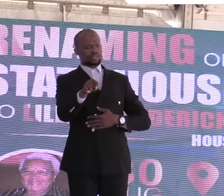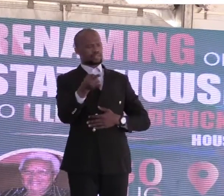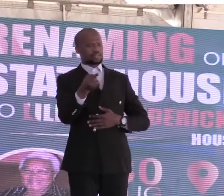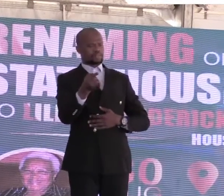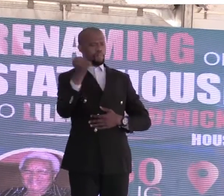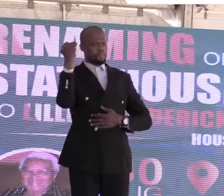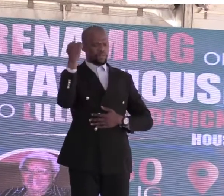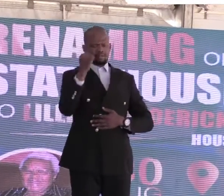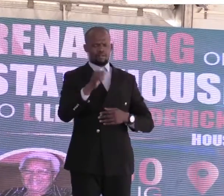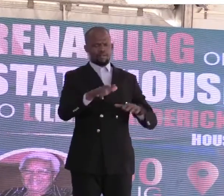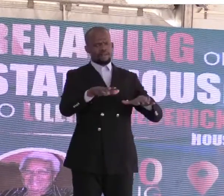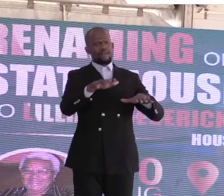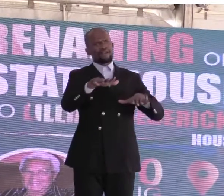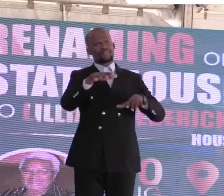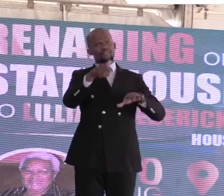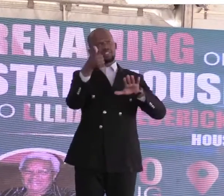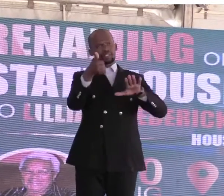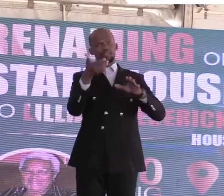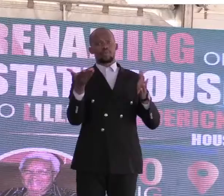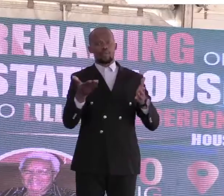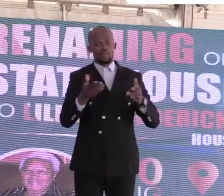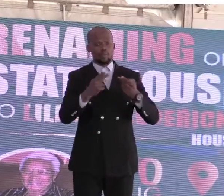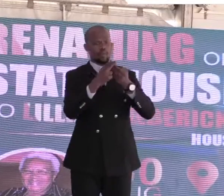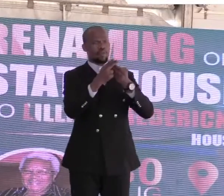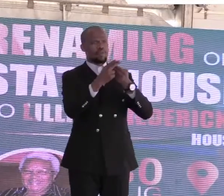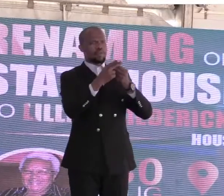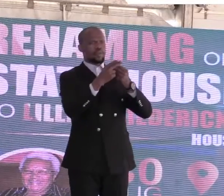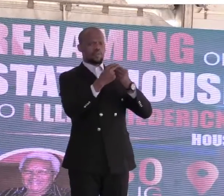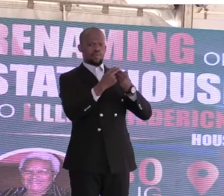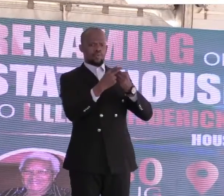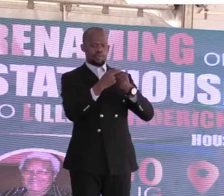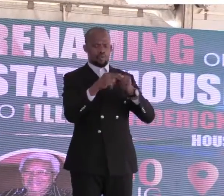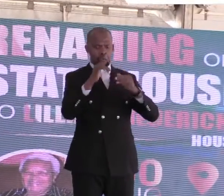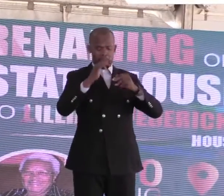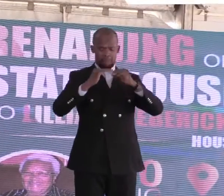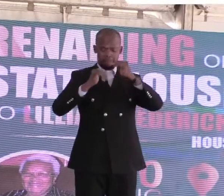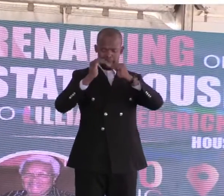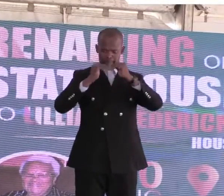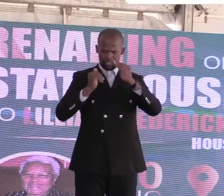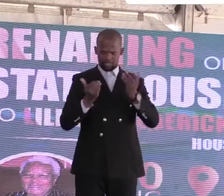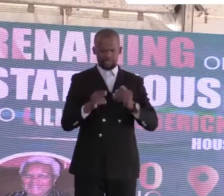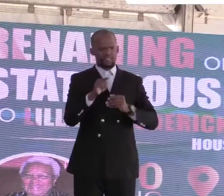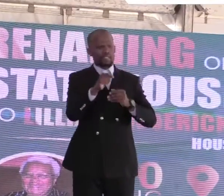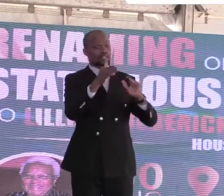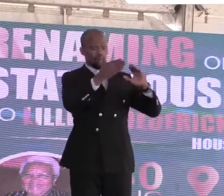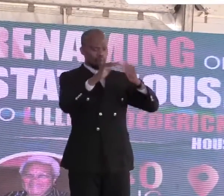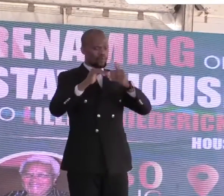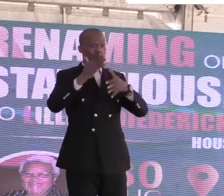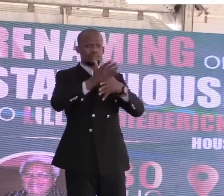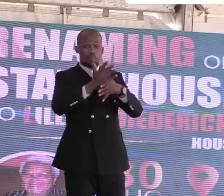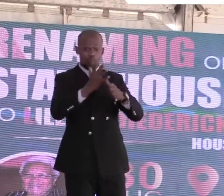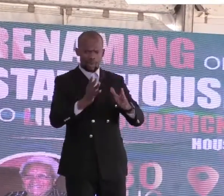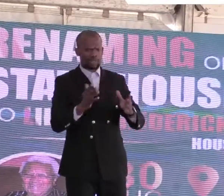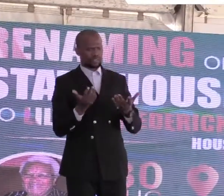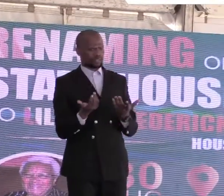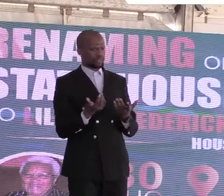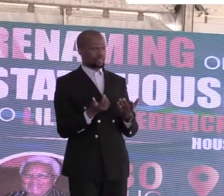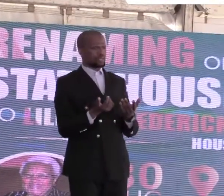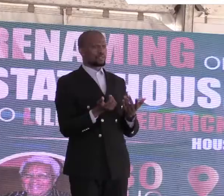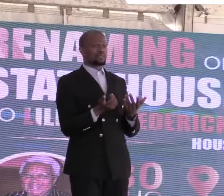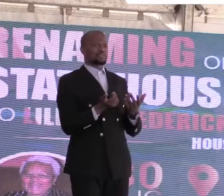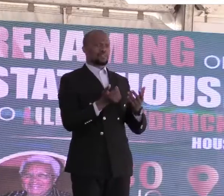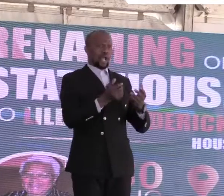march in 1956 to the Union buildings. These are the issues that they, as community workers, as trade